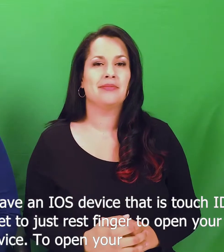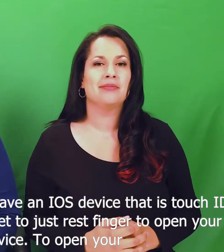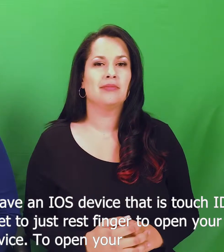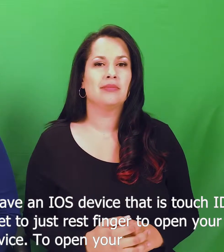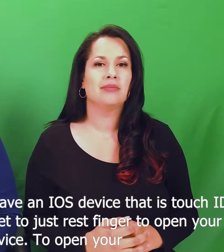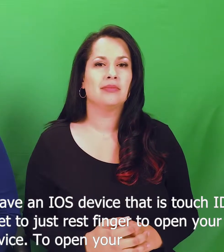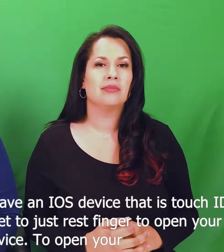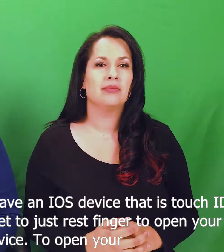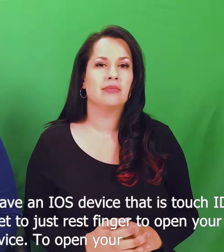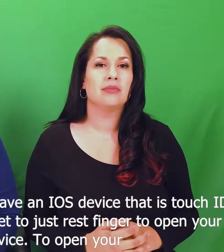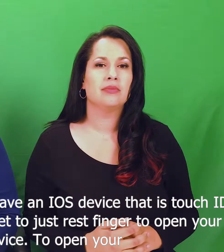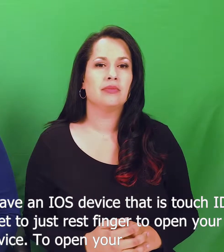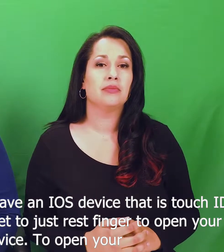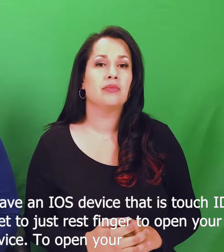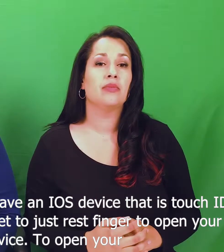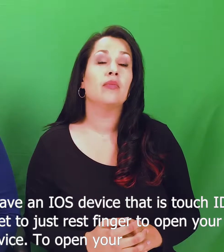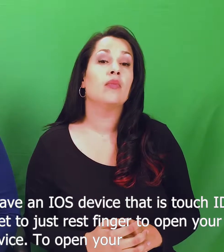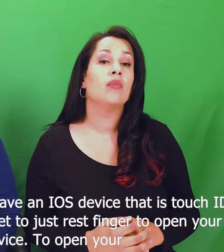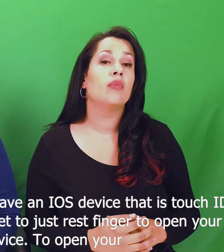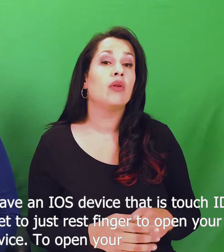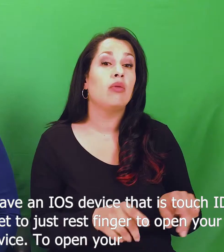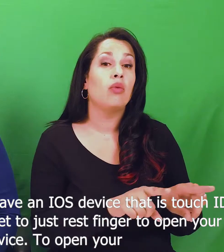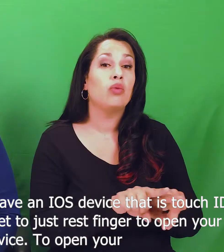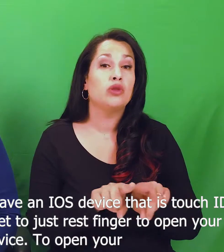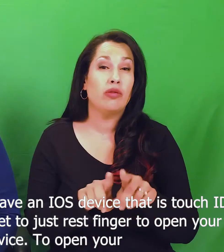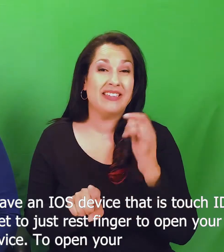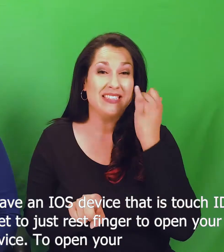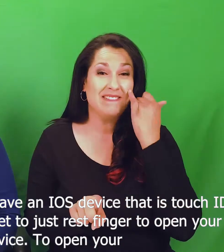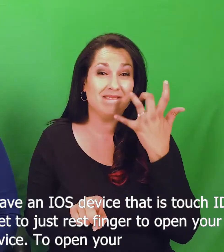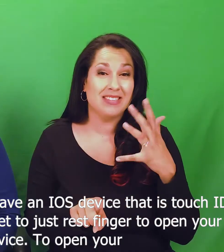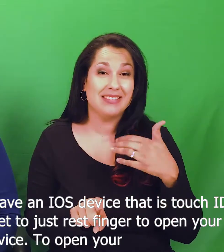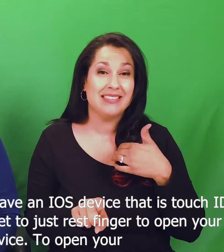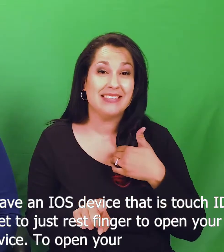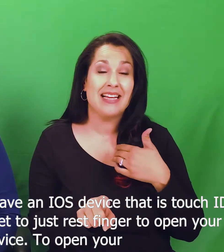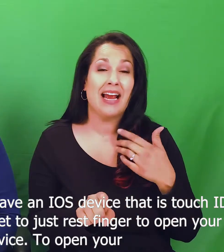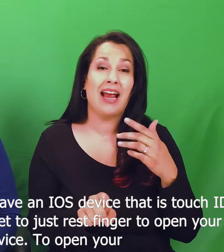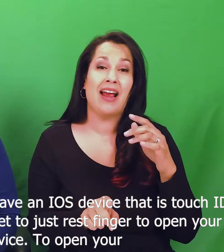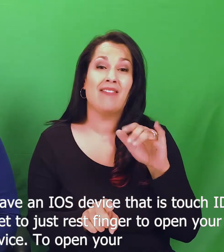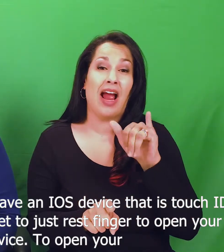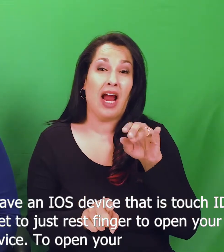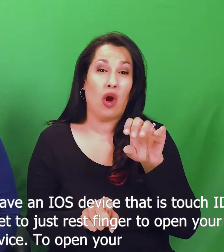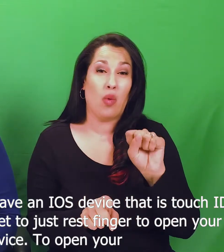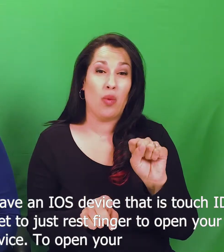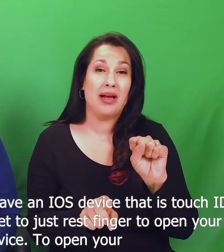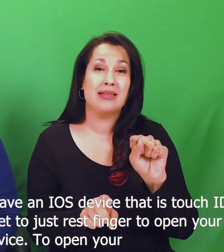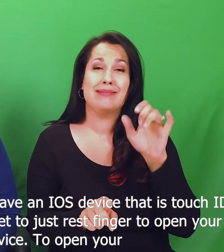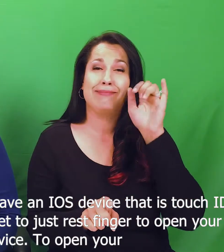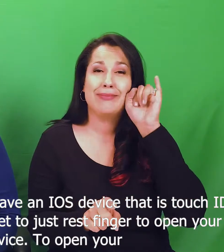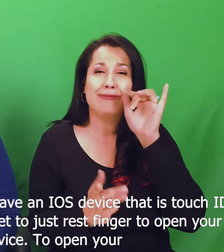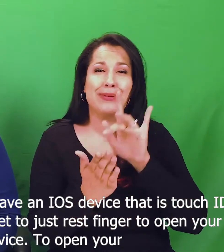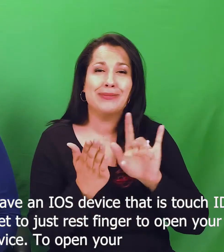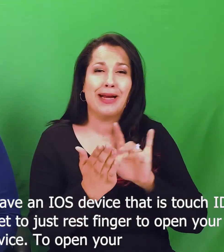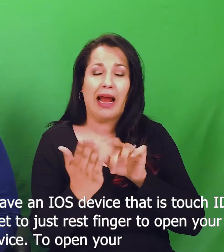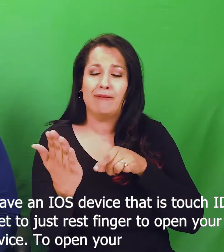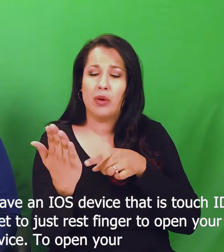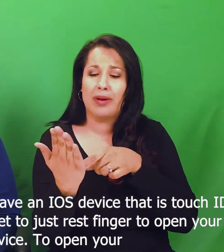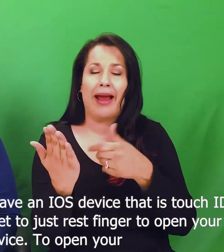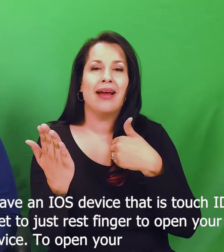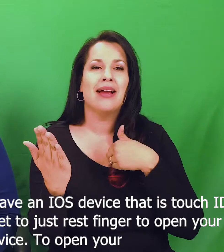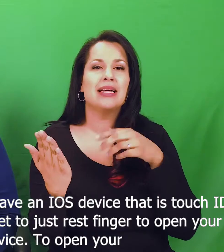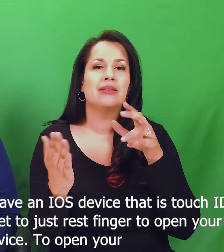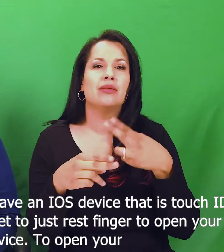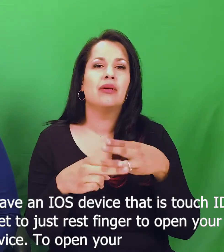In addition, if you have an iOS device that is Touch ID compatible, you can